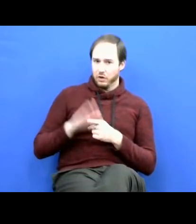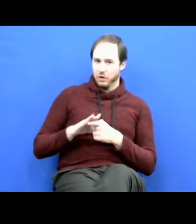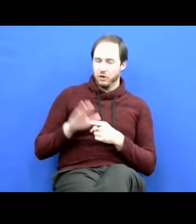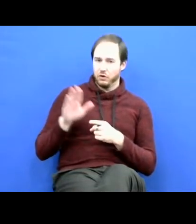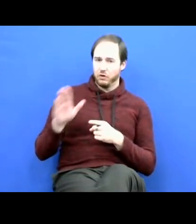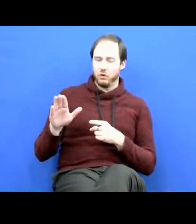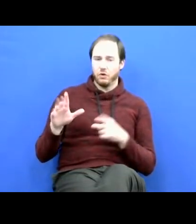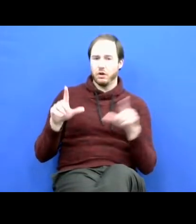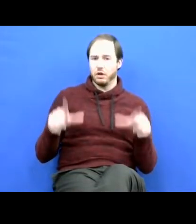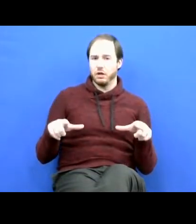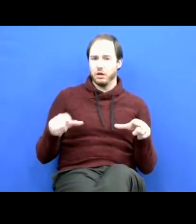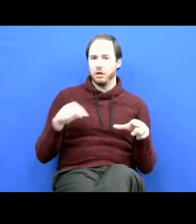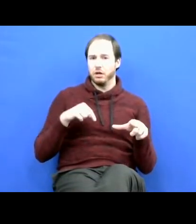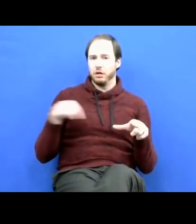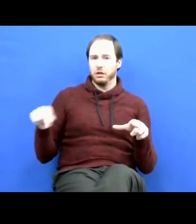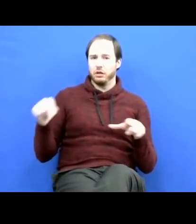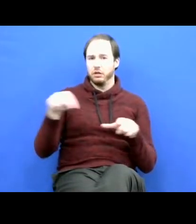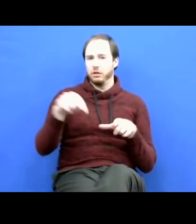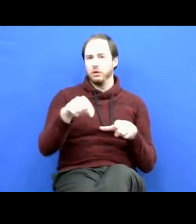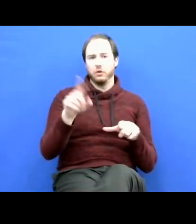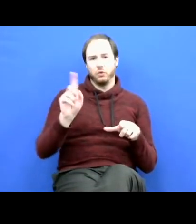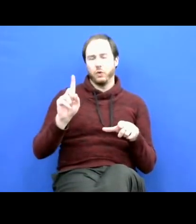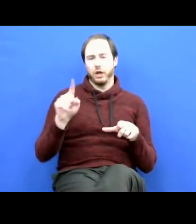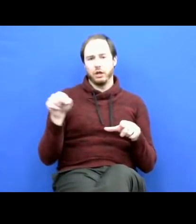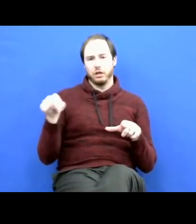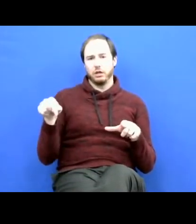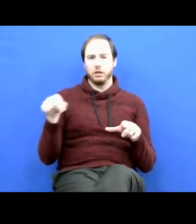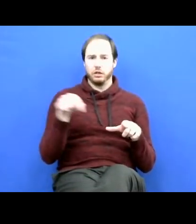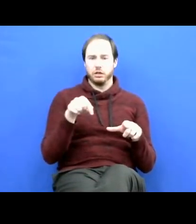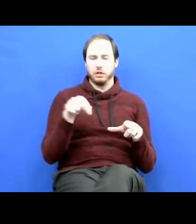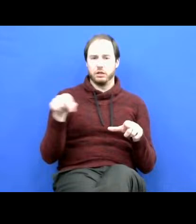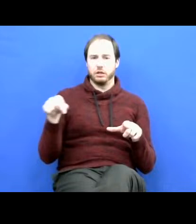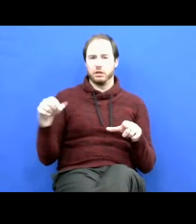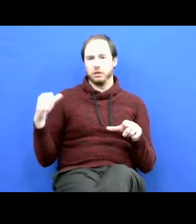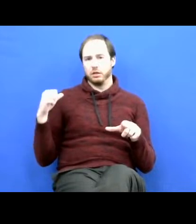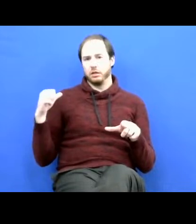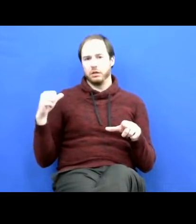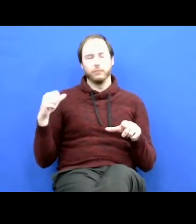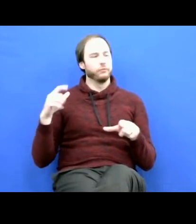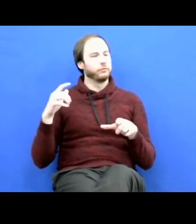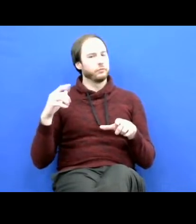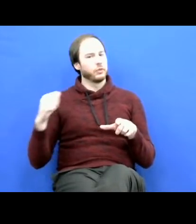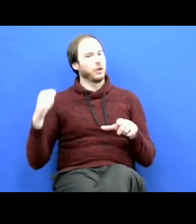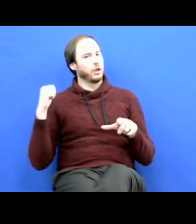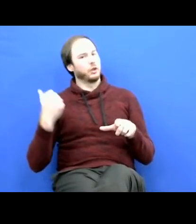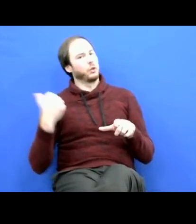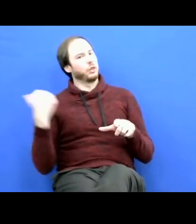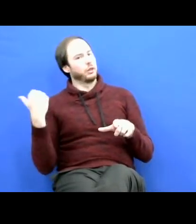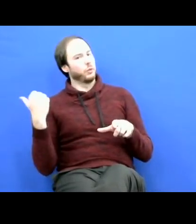sides or is it on towards the It's development to the the northeast? housing development. Yeah, Yeah. okay. Yeah.